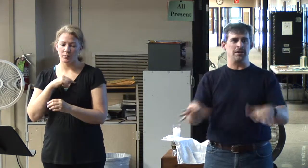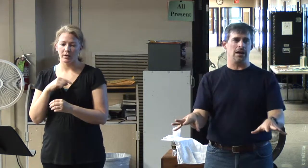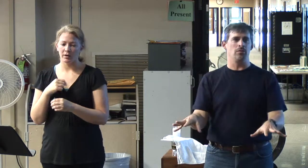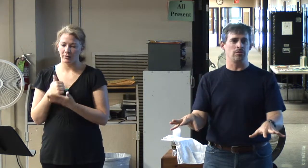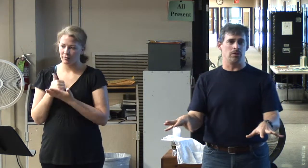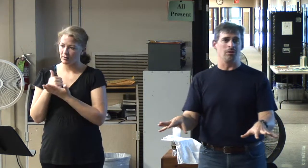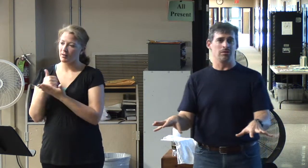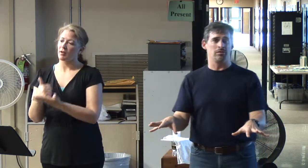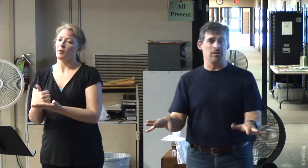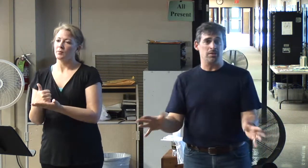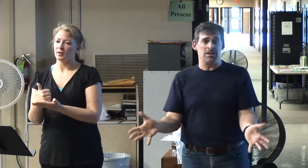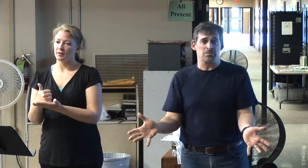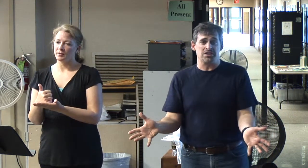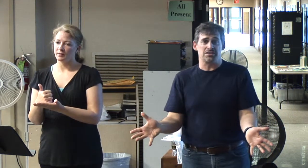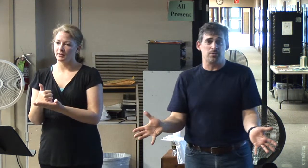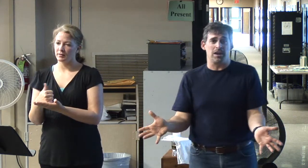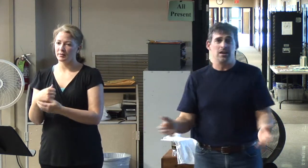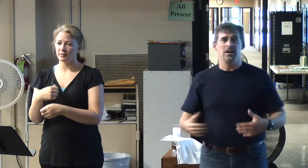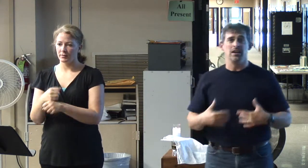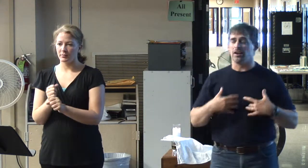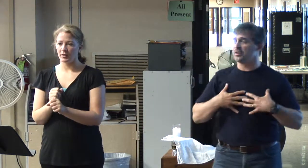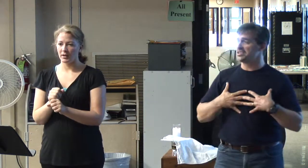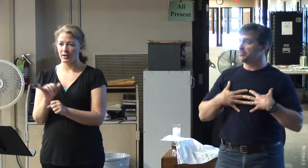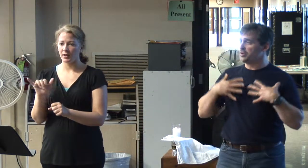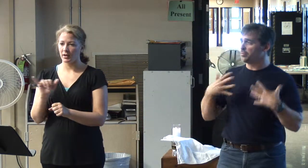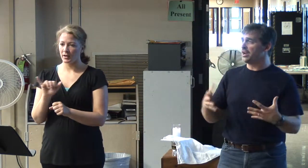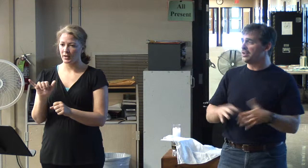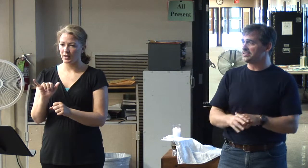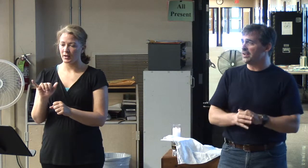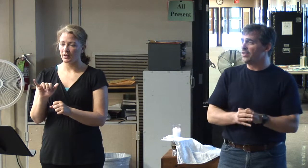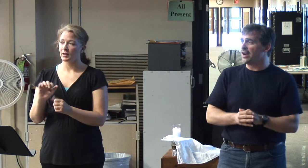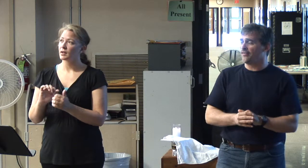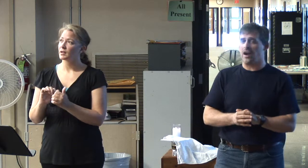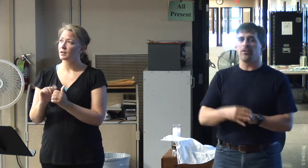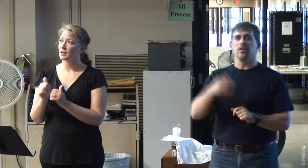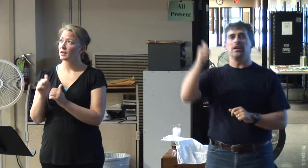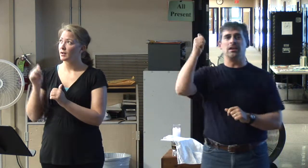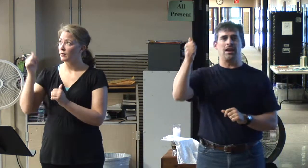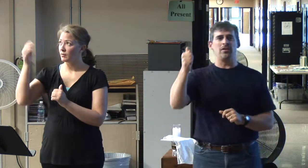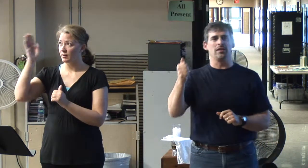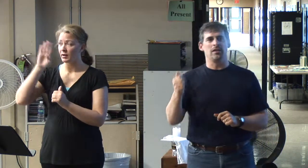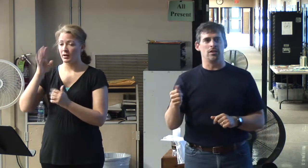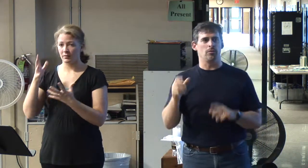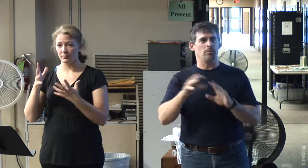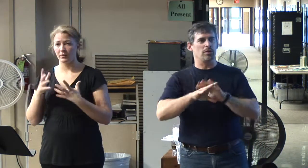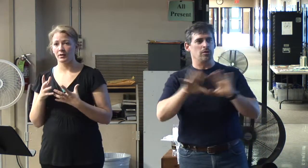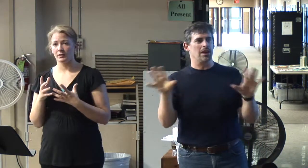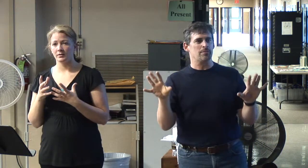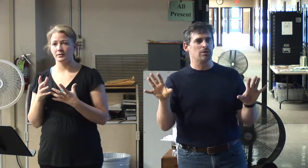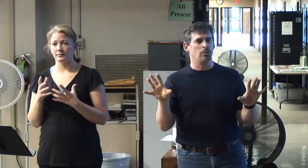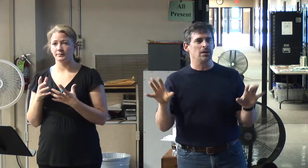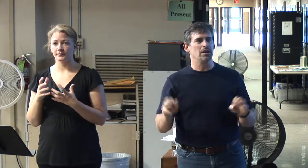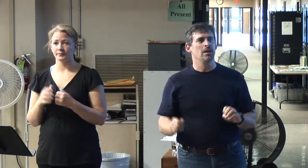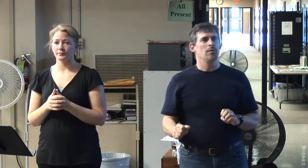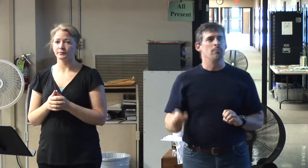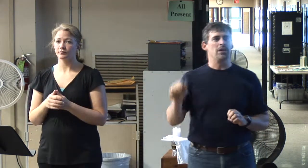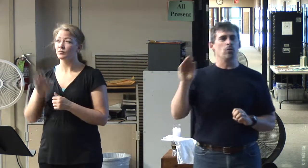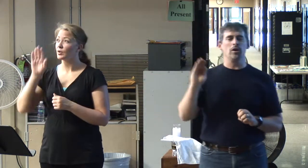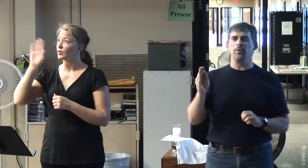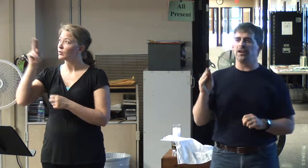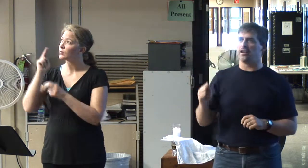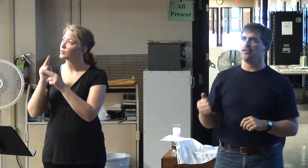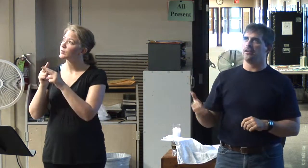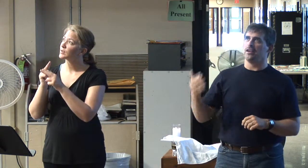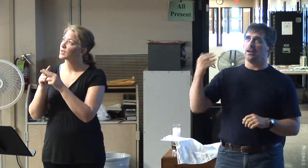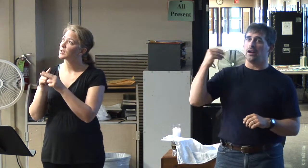heaven coming down to earth. I mean, that's what Jesus prayed. You know, he says, when you pray, you say, our Father in heaven, you know, your name is holy, may